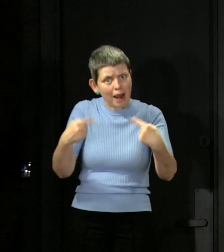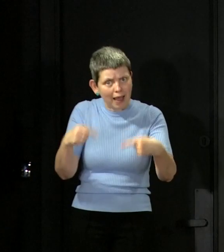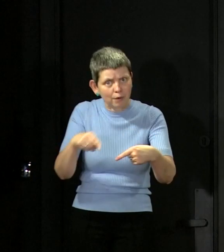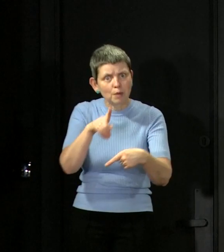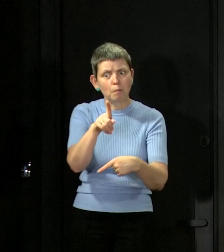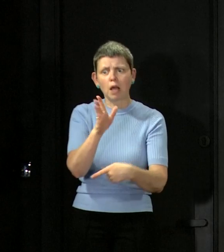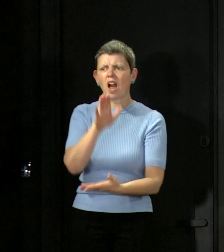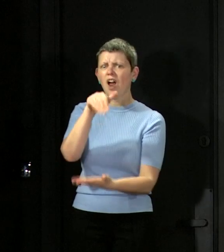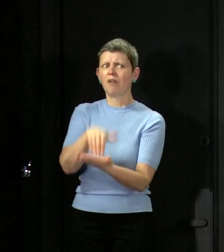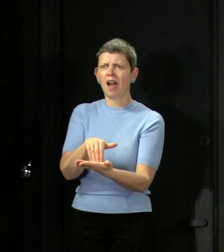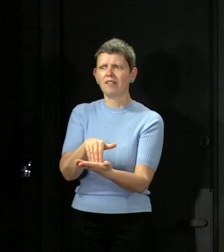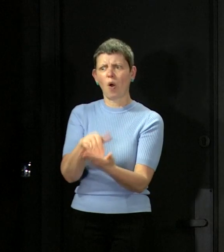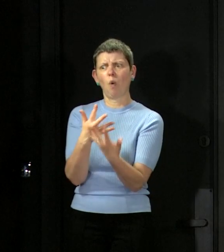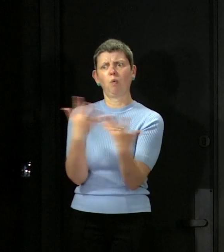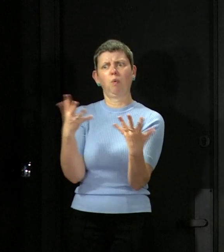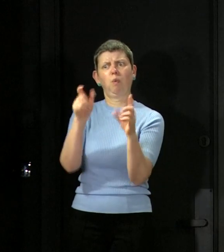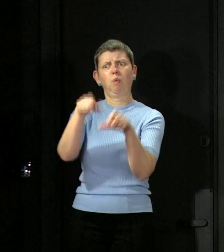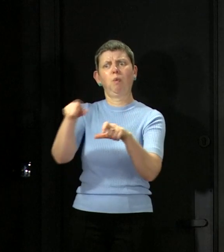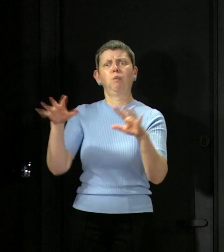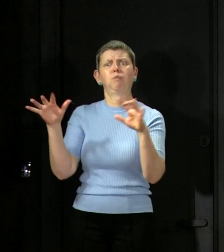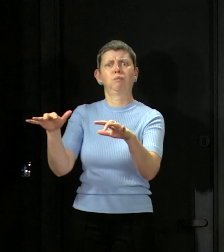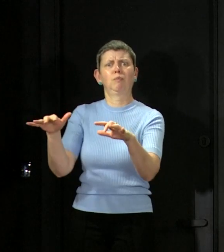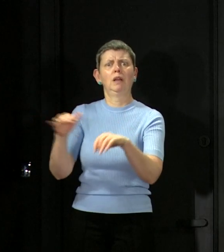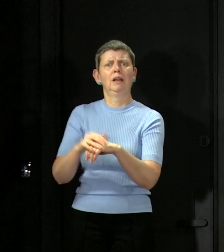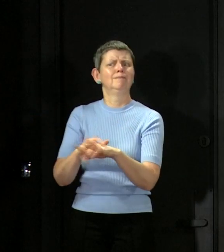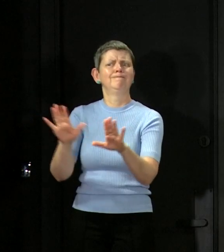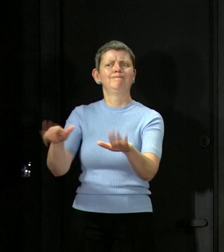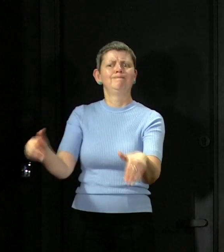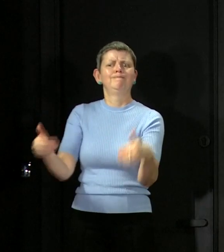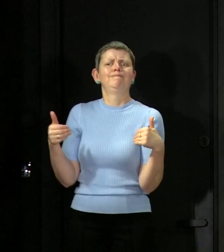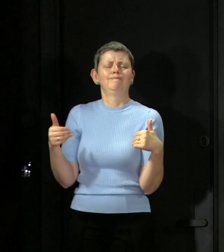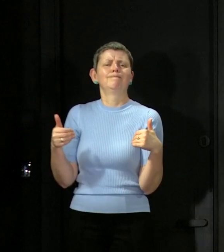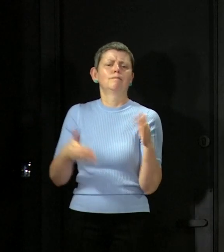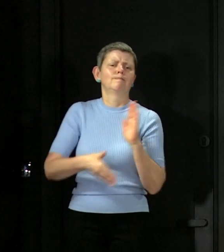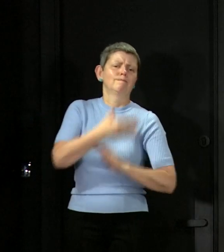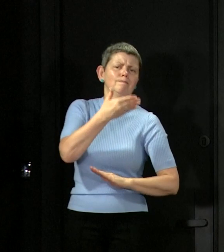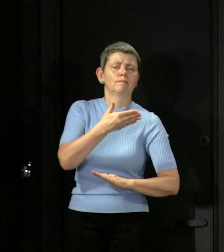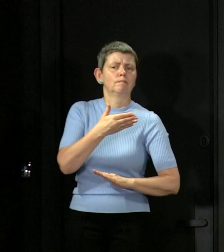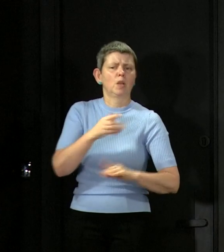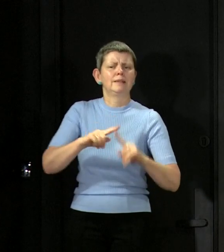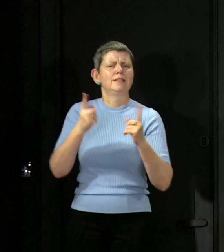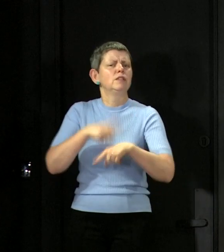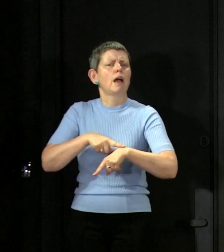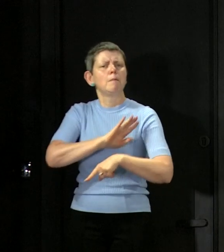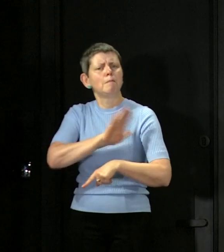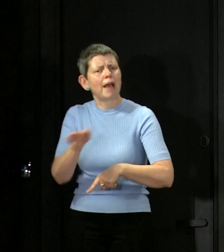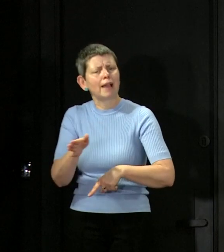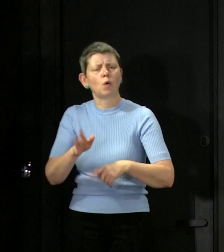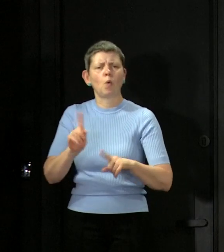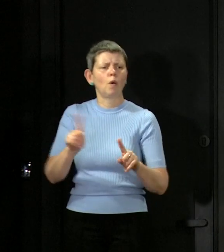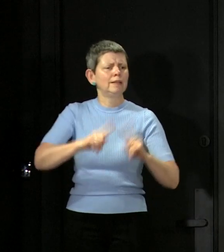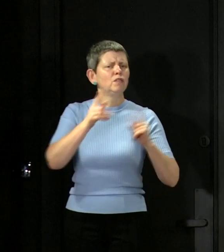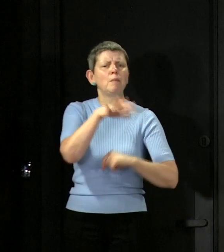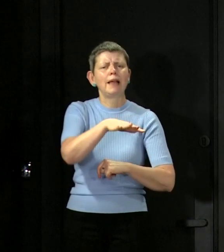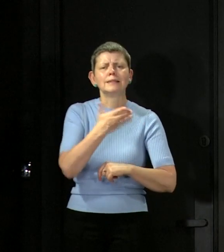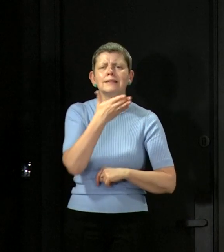and it is crowded, then come away. Go at another time or go somewhere else. And that's because we know, even